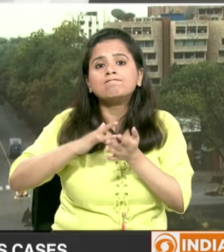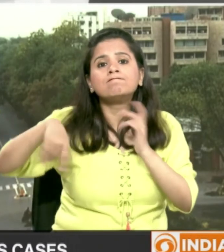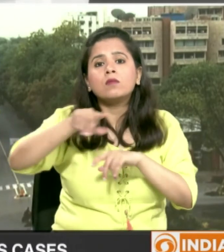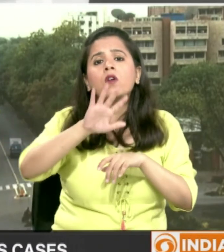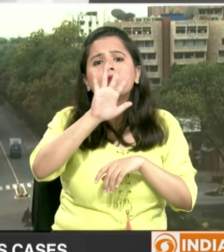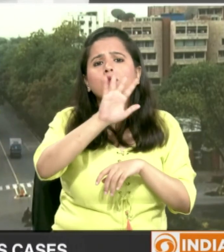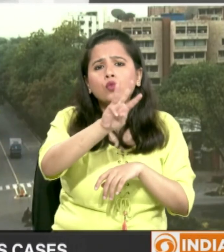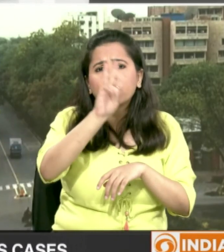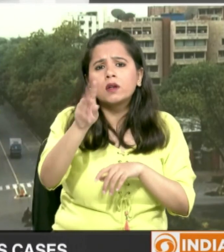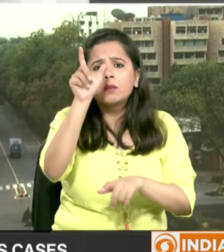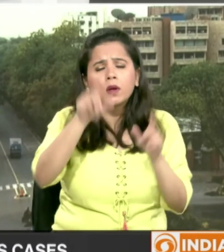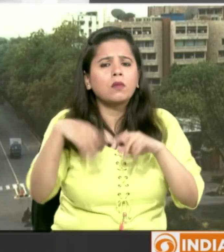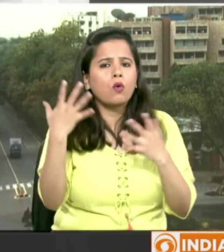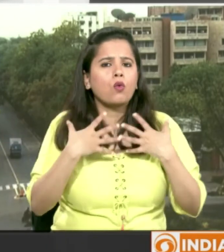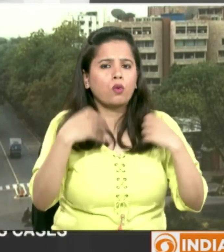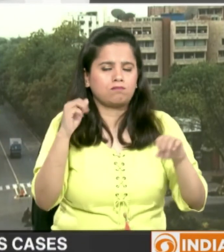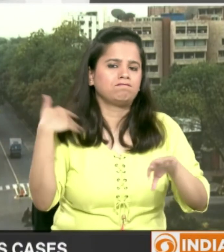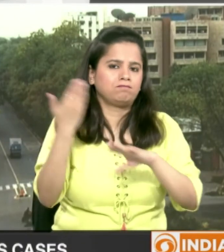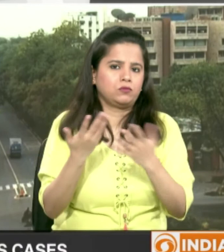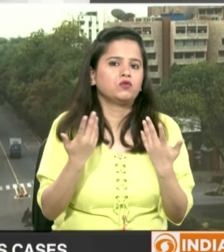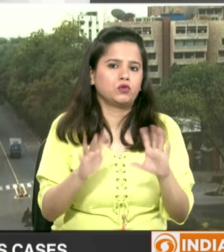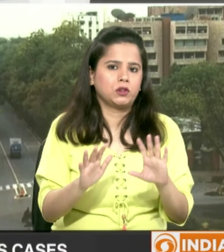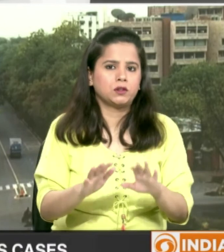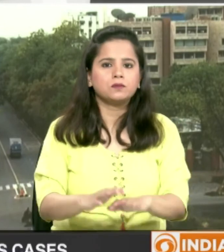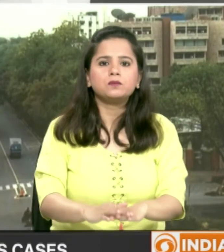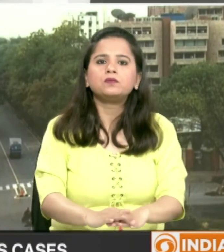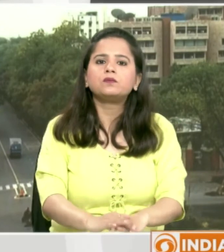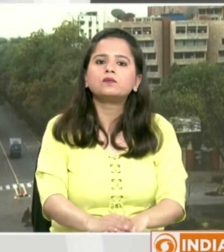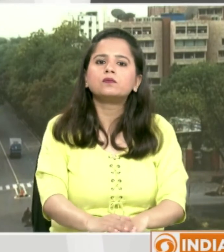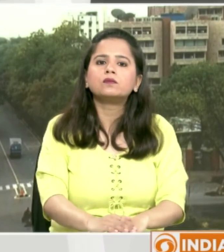33 patients have recovered so far.